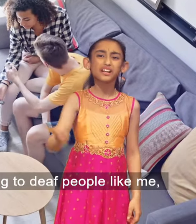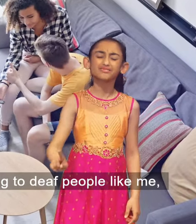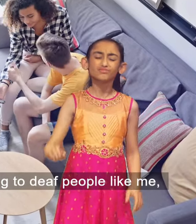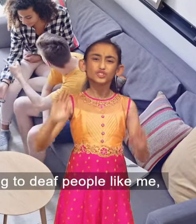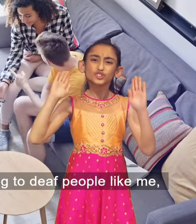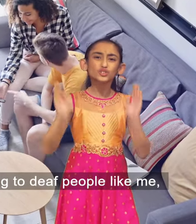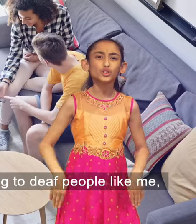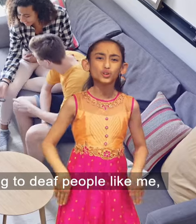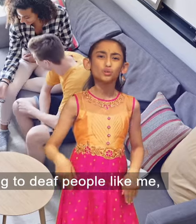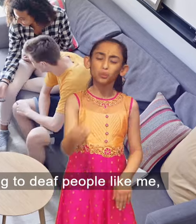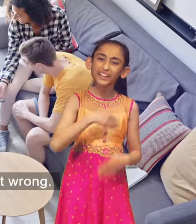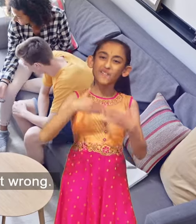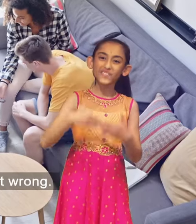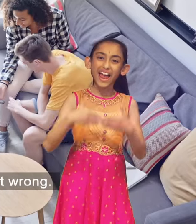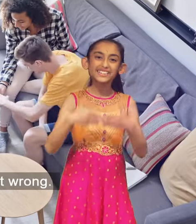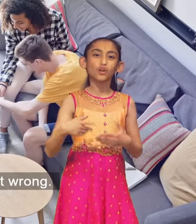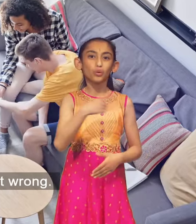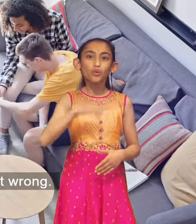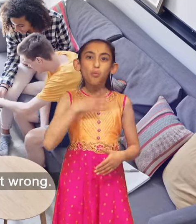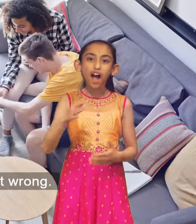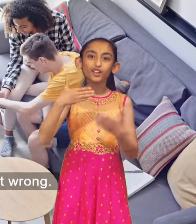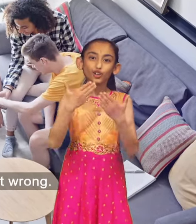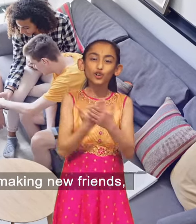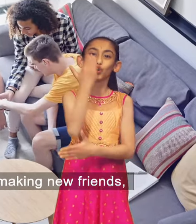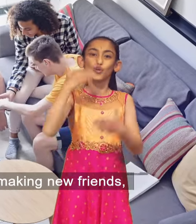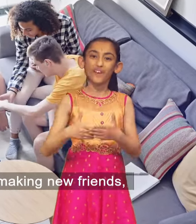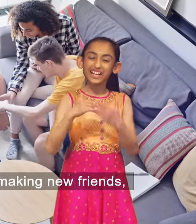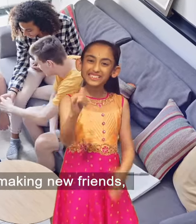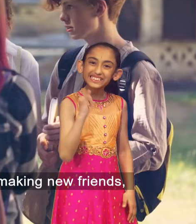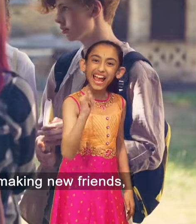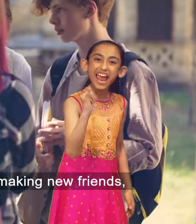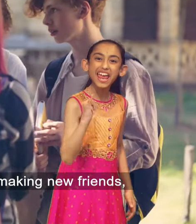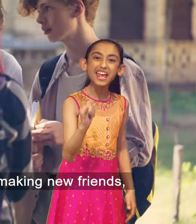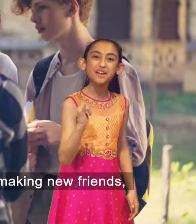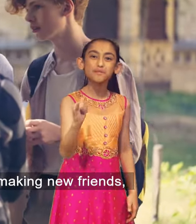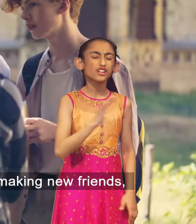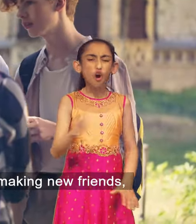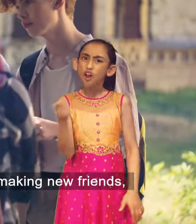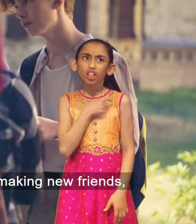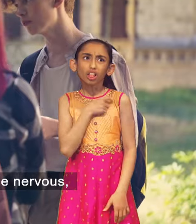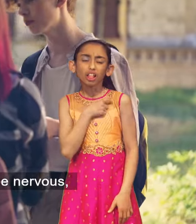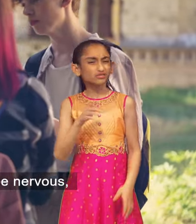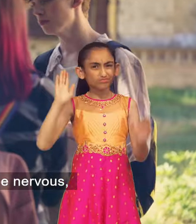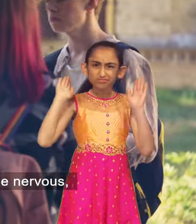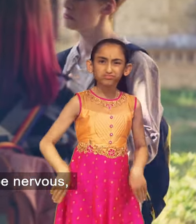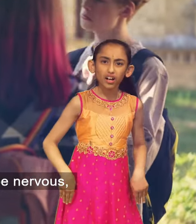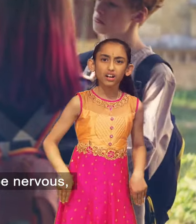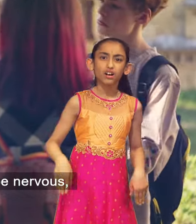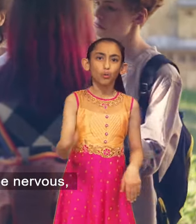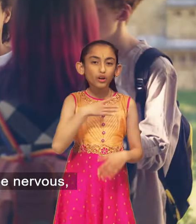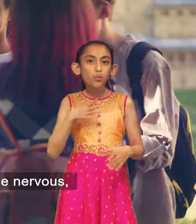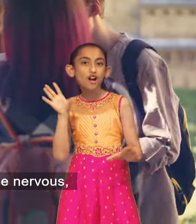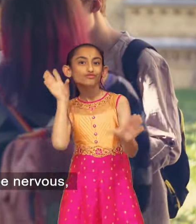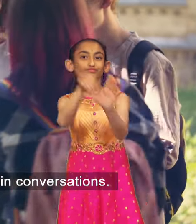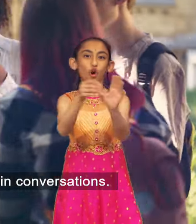talking to deaf people like me. Just in case you get it wrong. We're a friendly bunch and like making new friends. Just like you. So